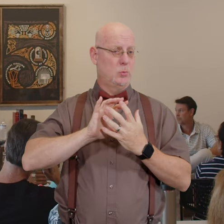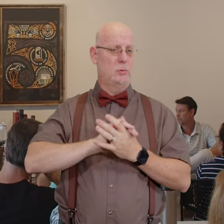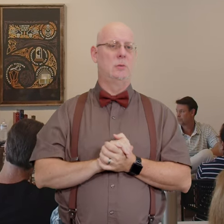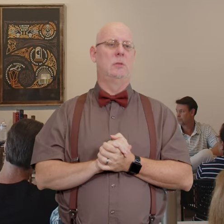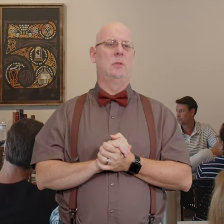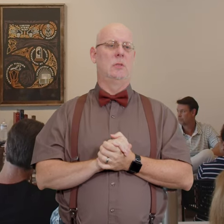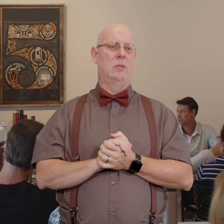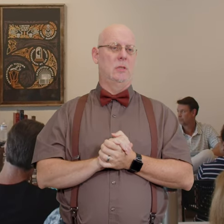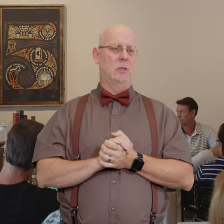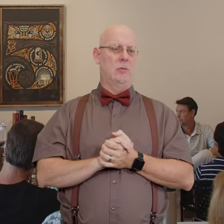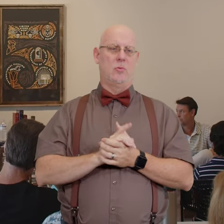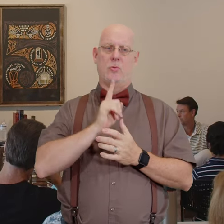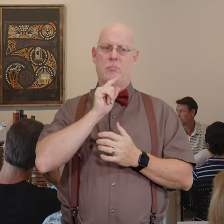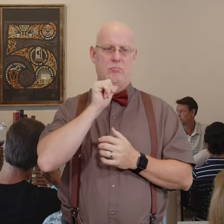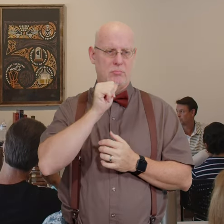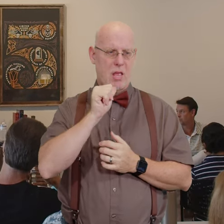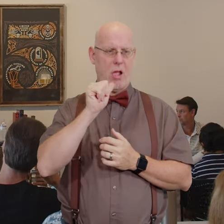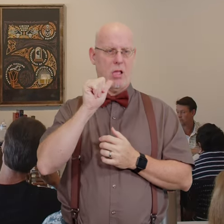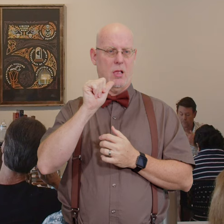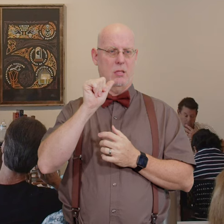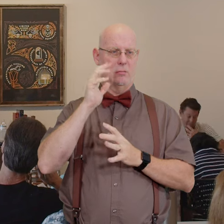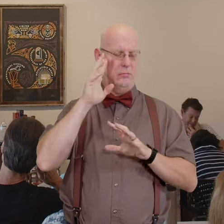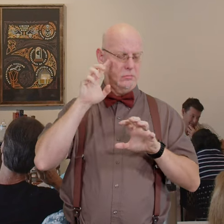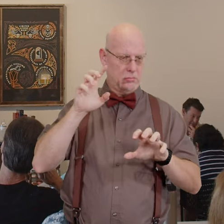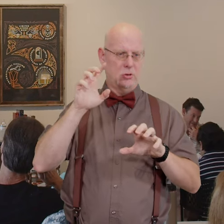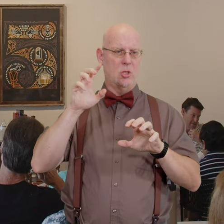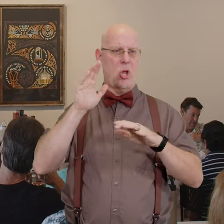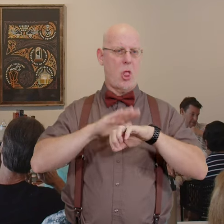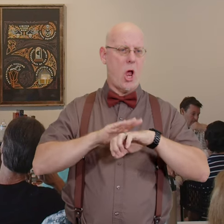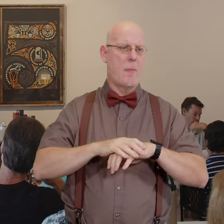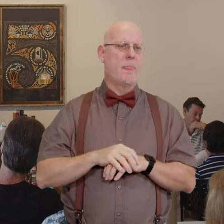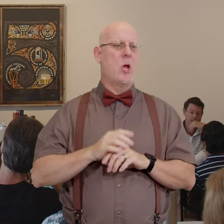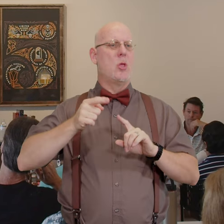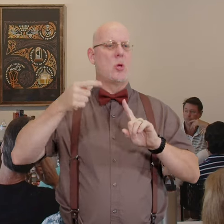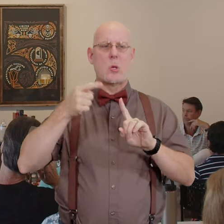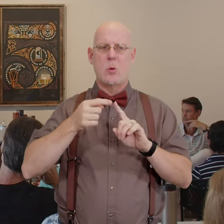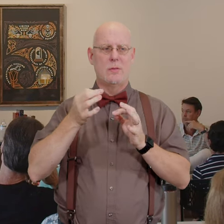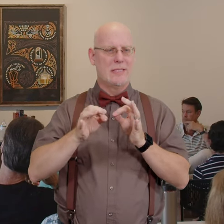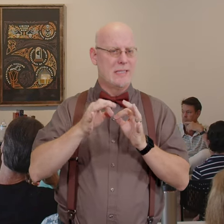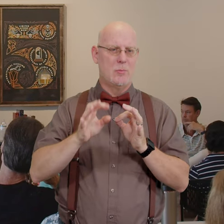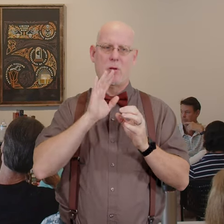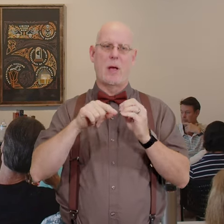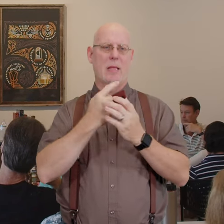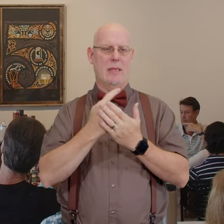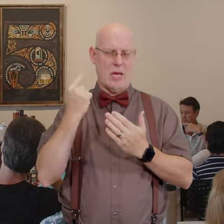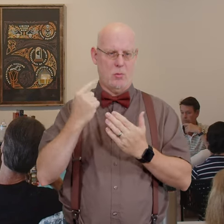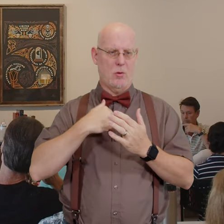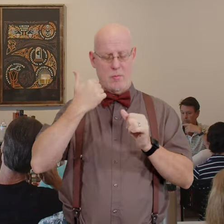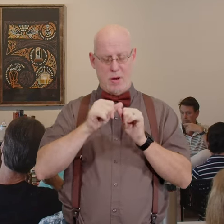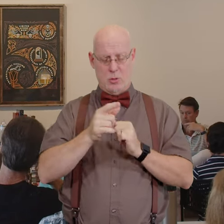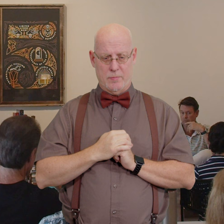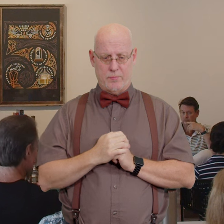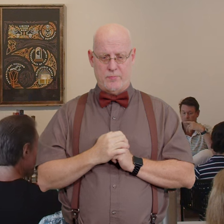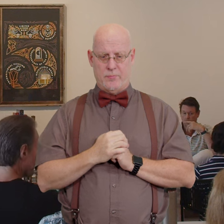confuse. It is certainly not to bewilder or alarm. The goal is pretty simple, and we talked about this last week, but I just want to